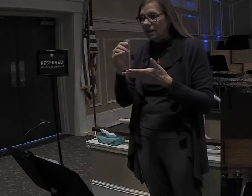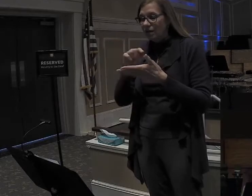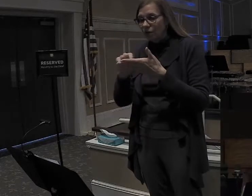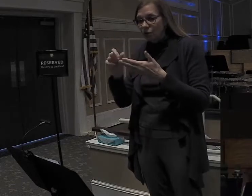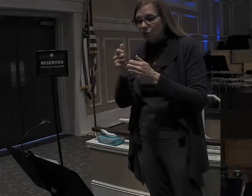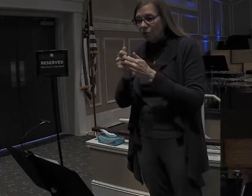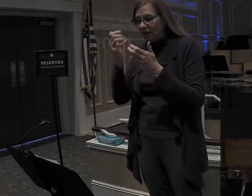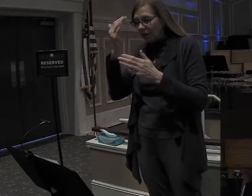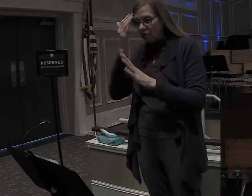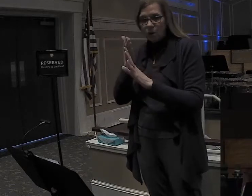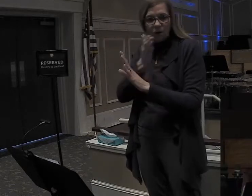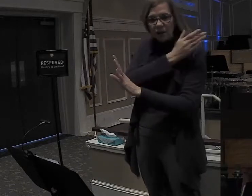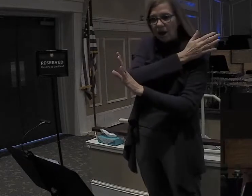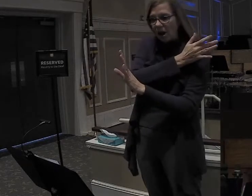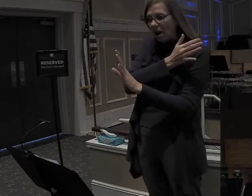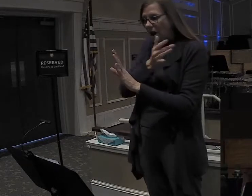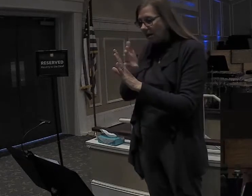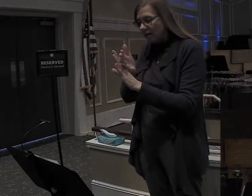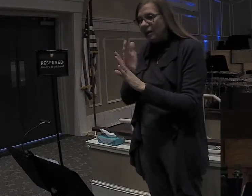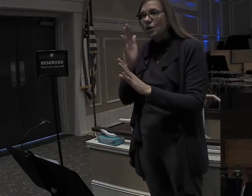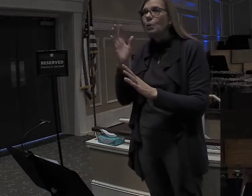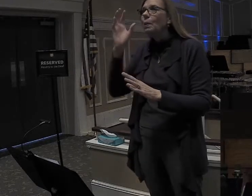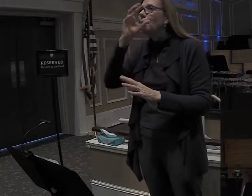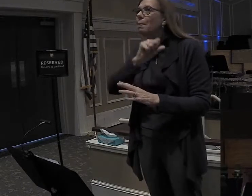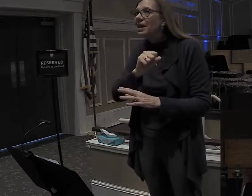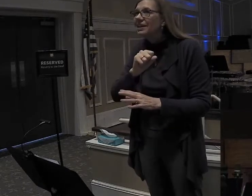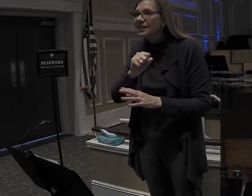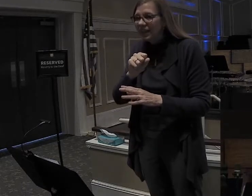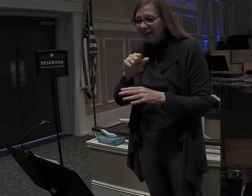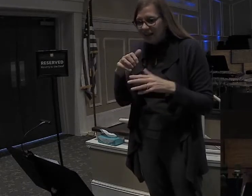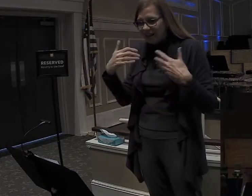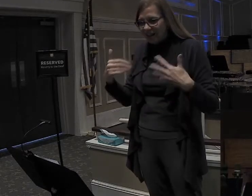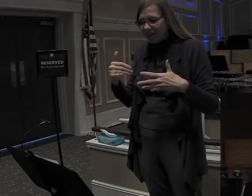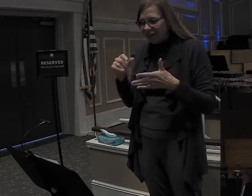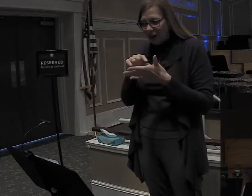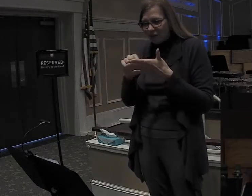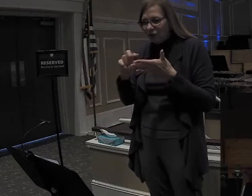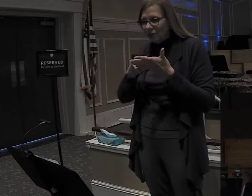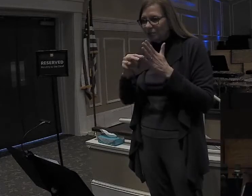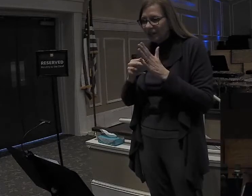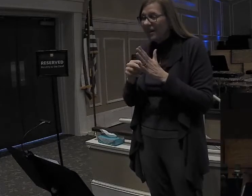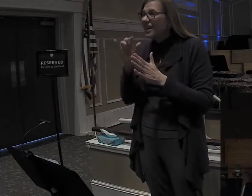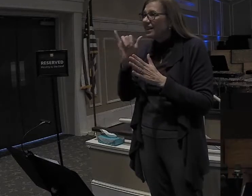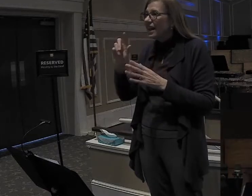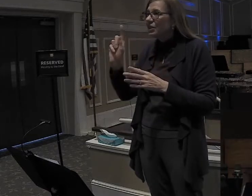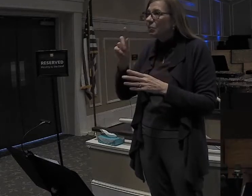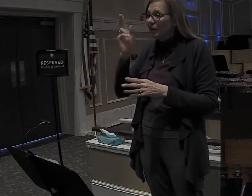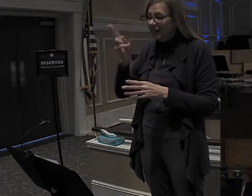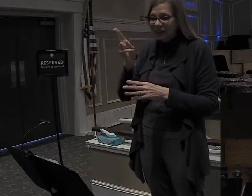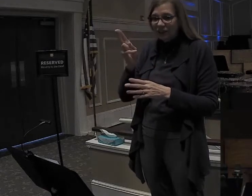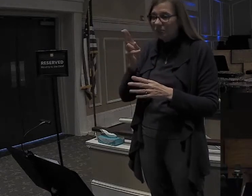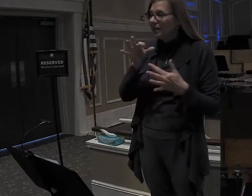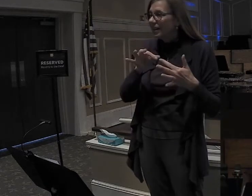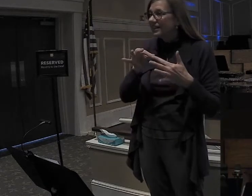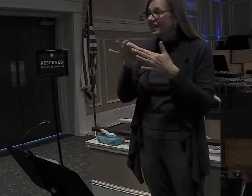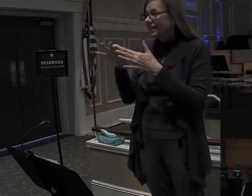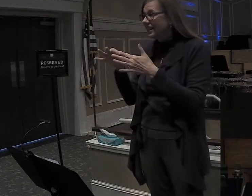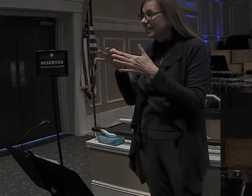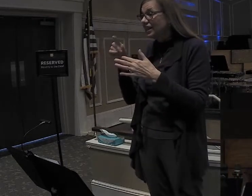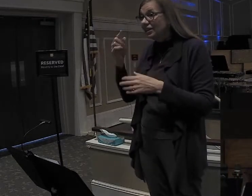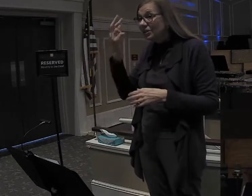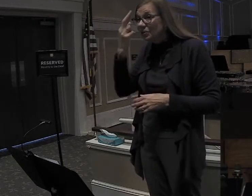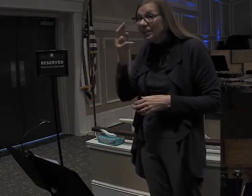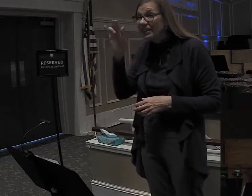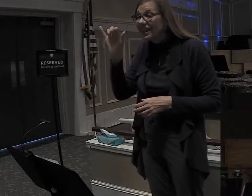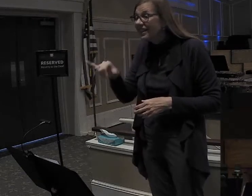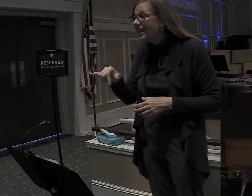statement. This is where history is headed. Do you realize this? This is the beauty